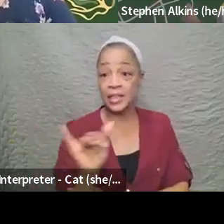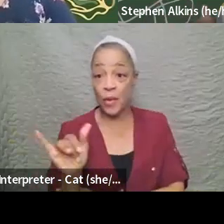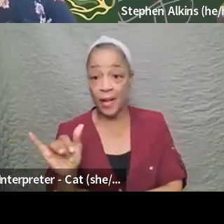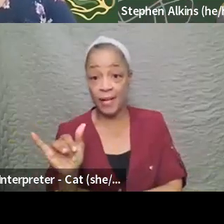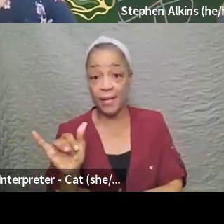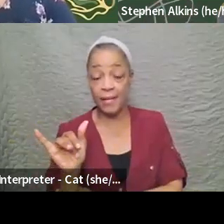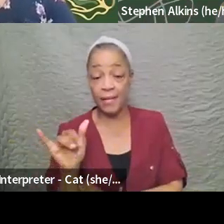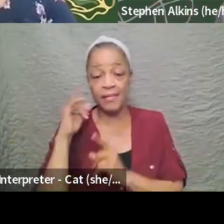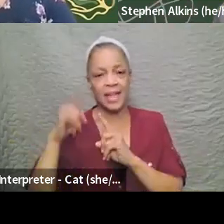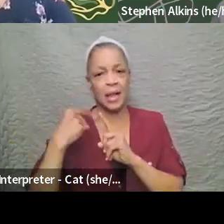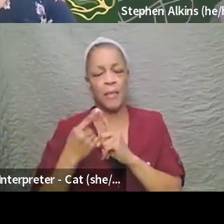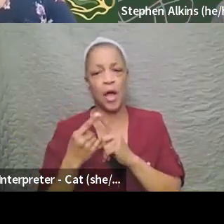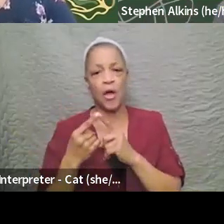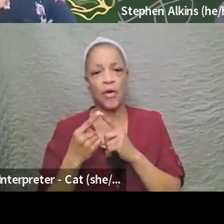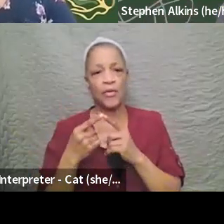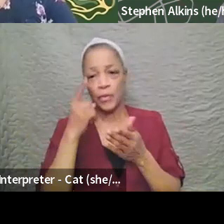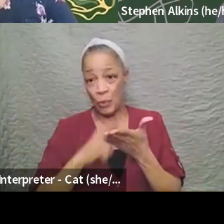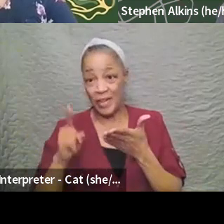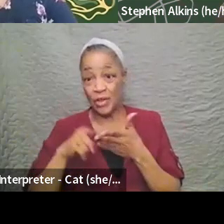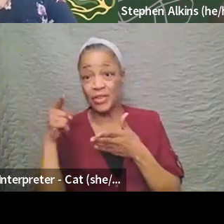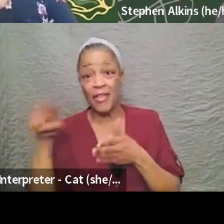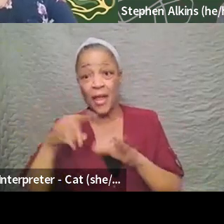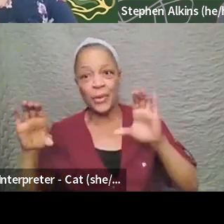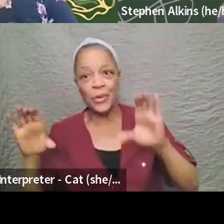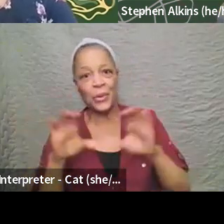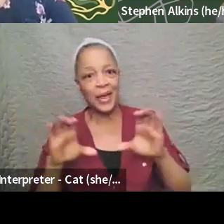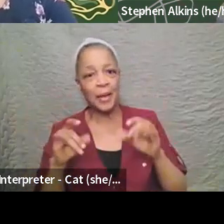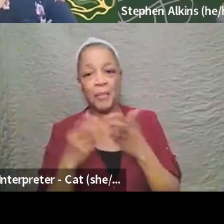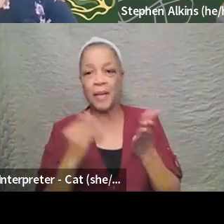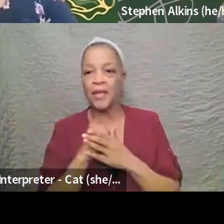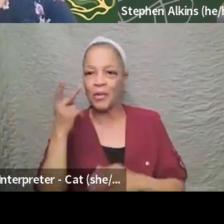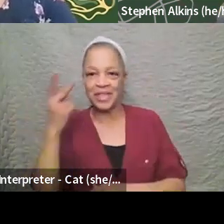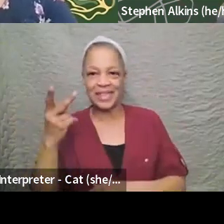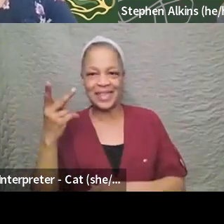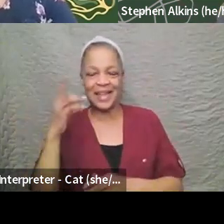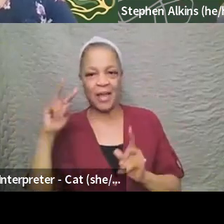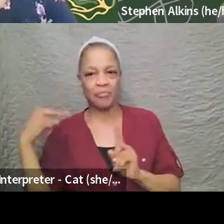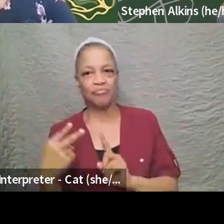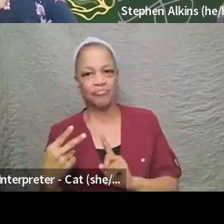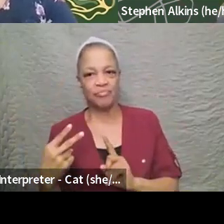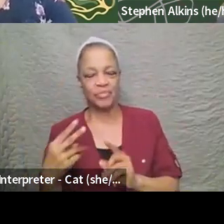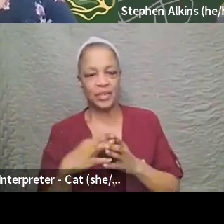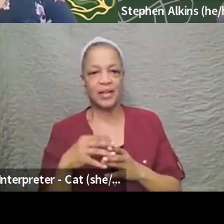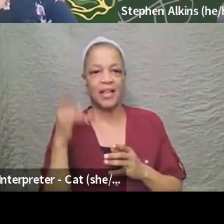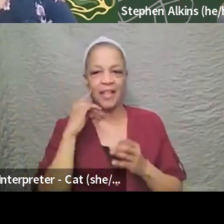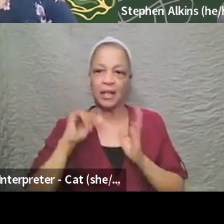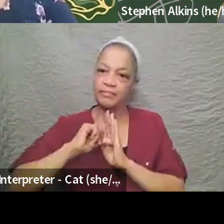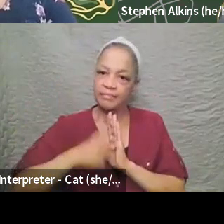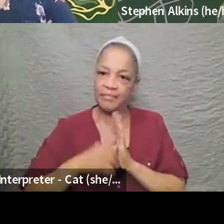thinking about the great research that they're actually doing, but may not see it that way. So I think I just would reiterate